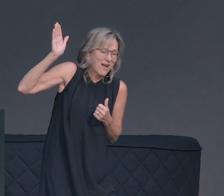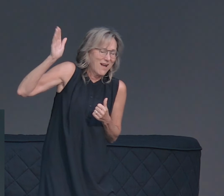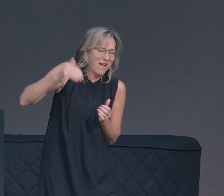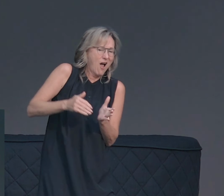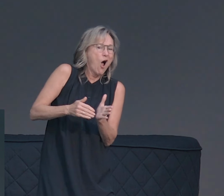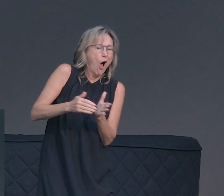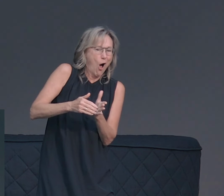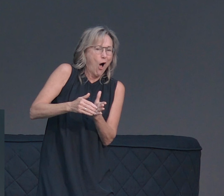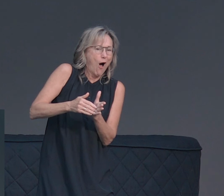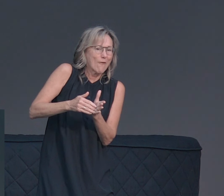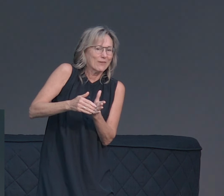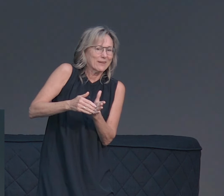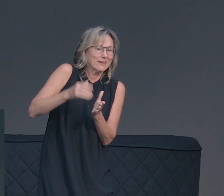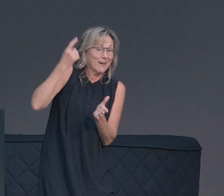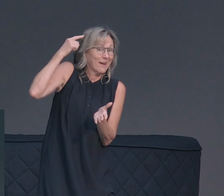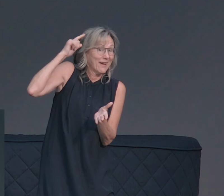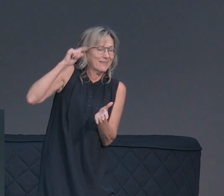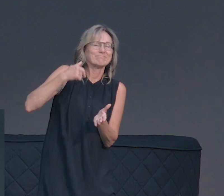oftentimes it's because we're in sin.